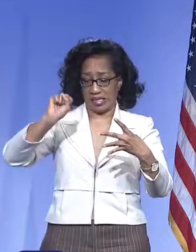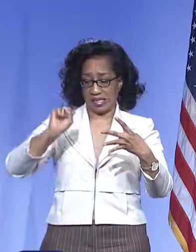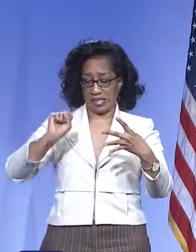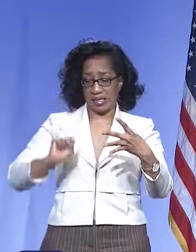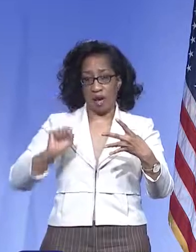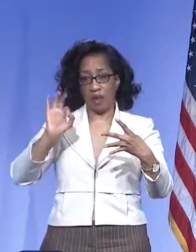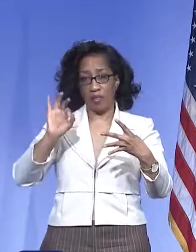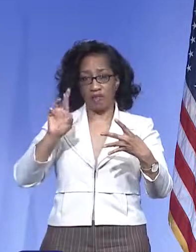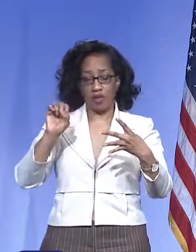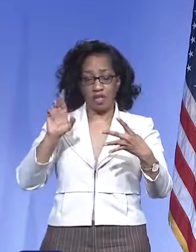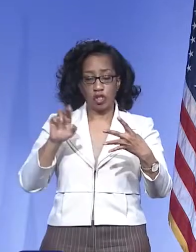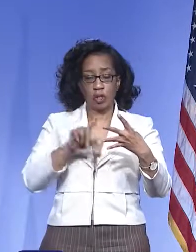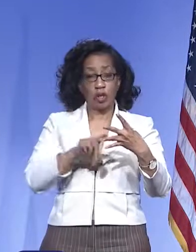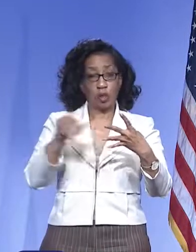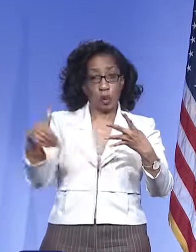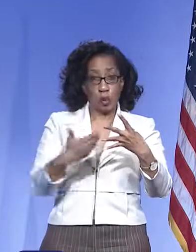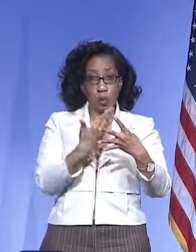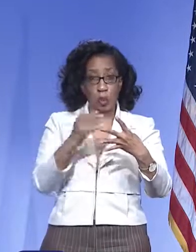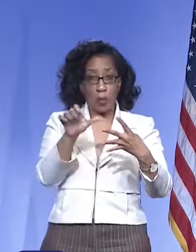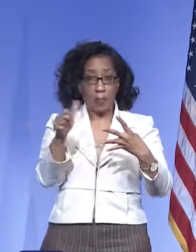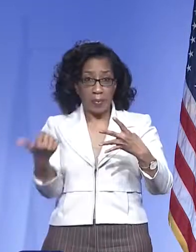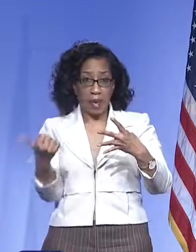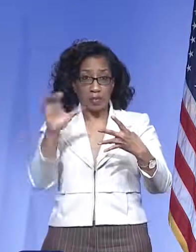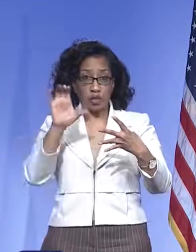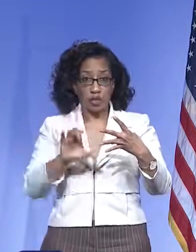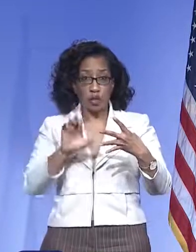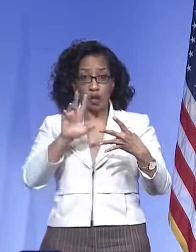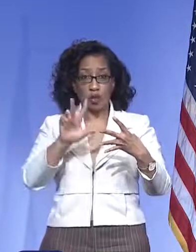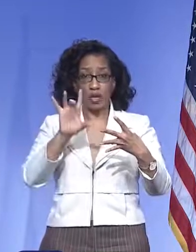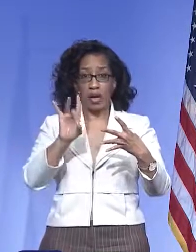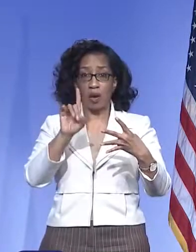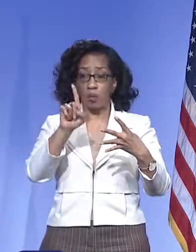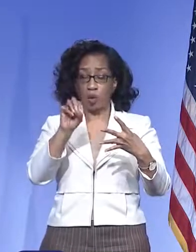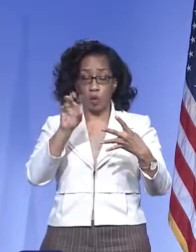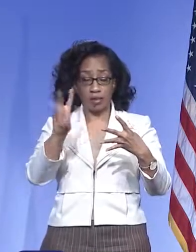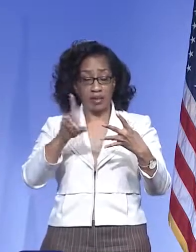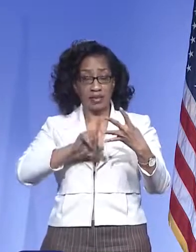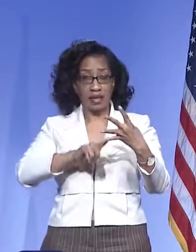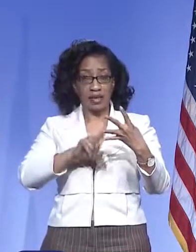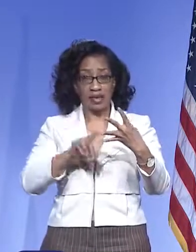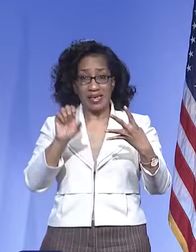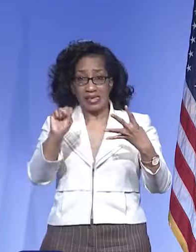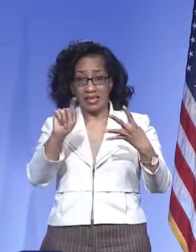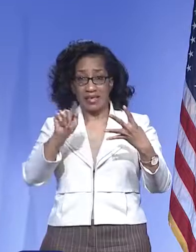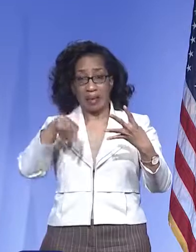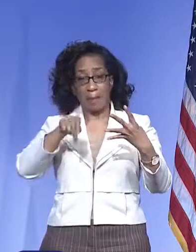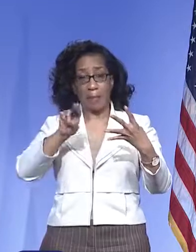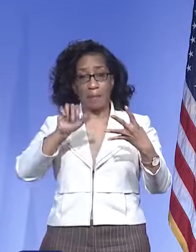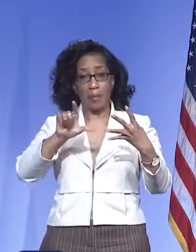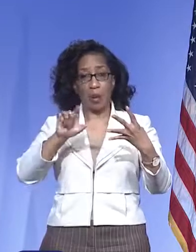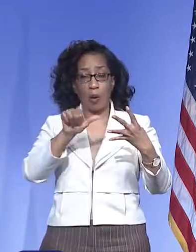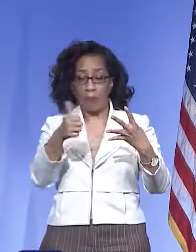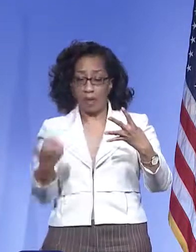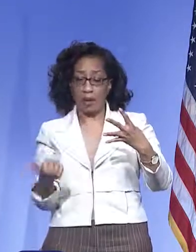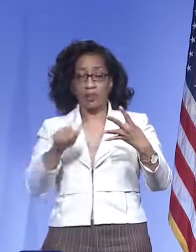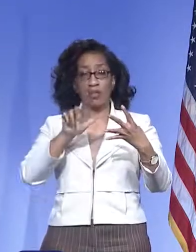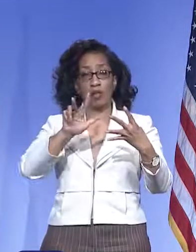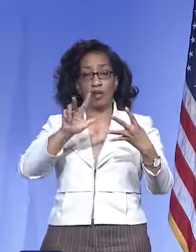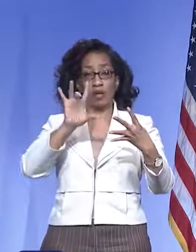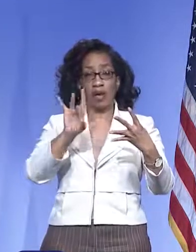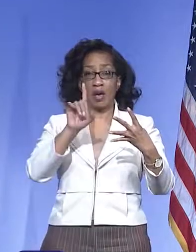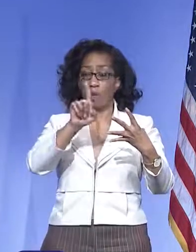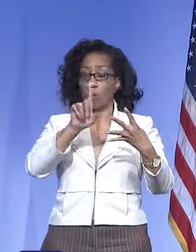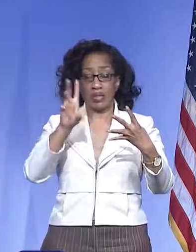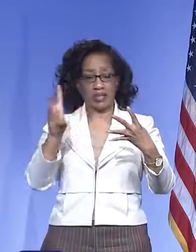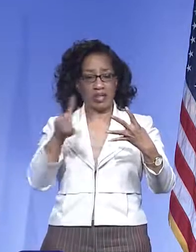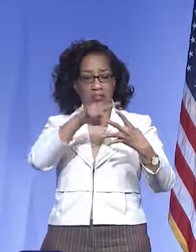at the New Baptist Church in the 38106 South Memphis area, and then one at St. Paul Baptist in the 38116 area.